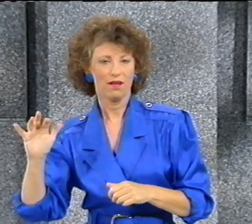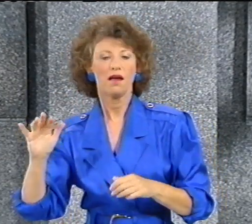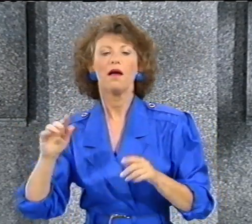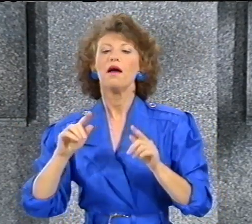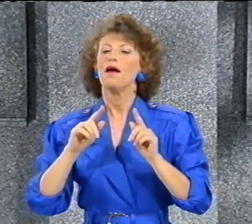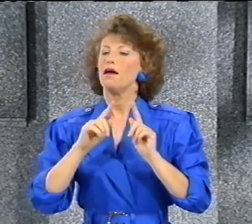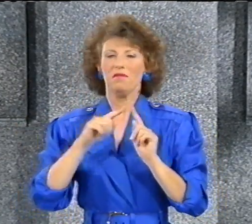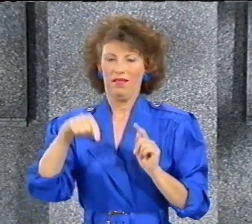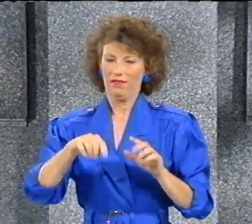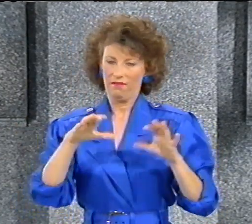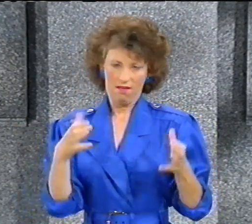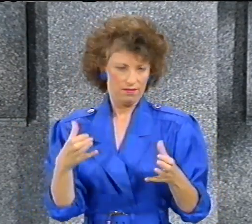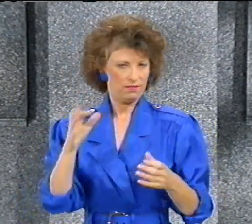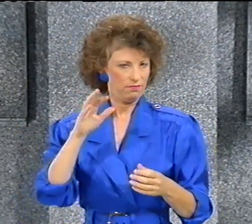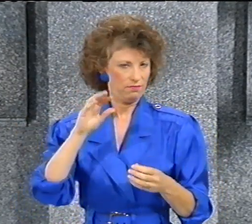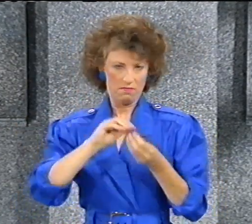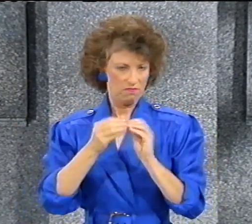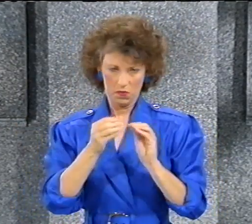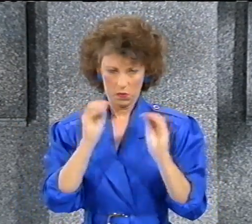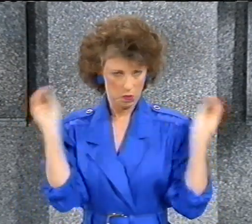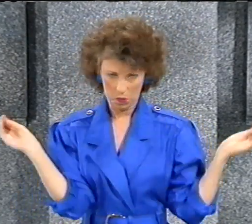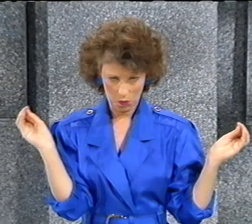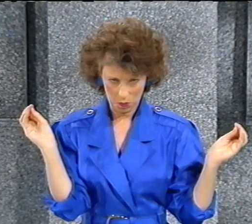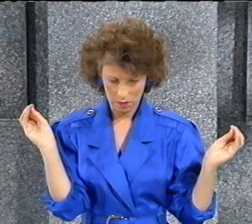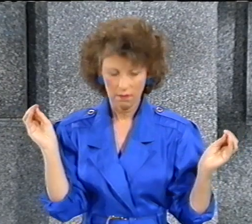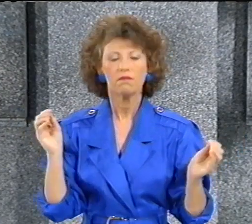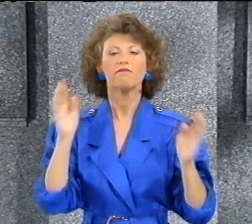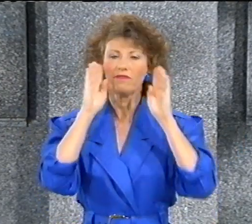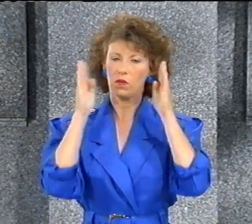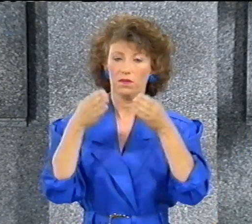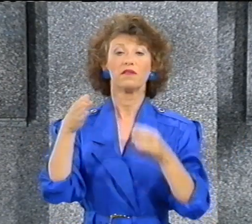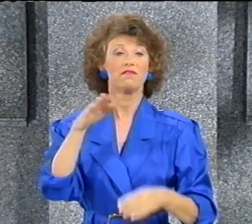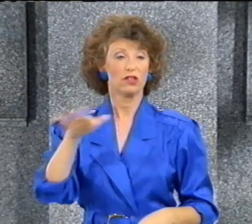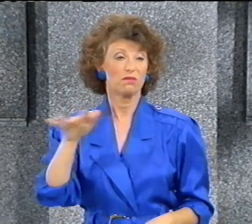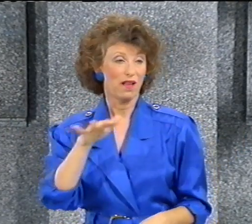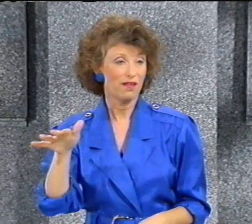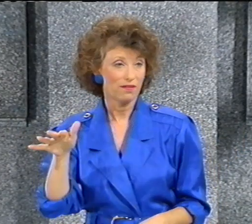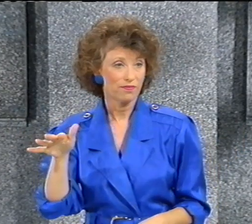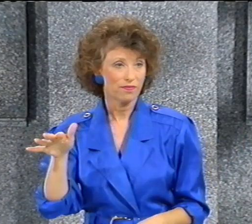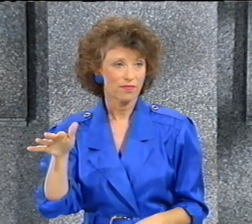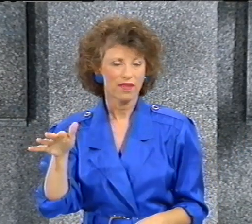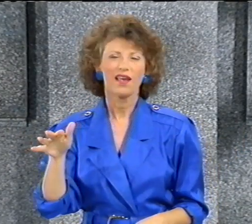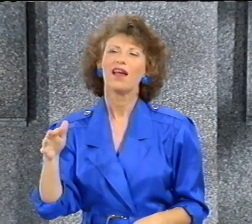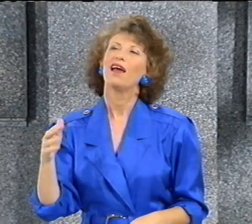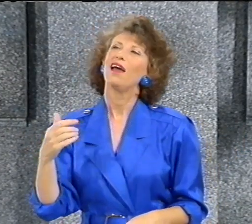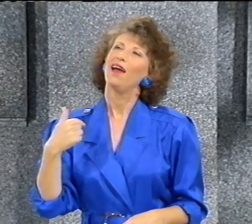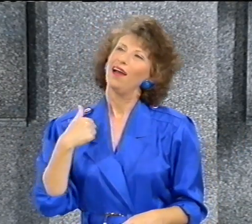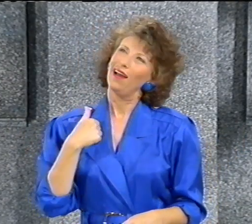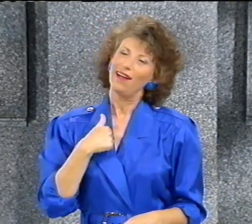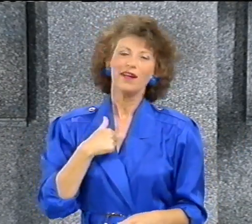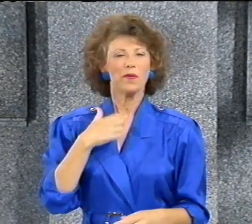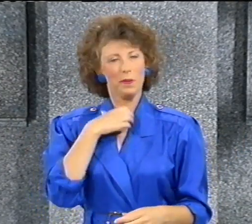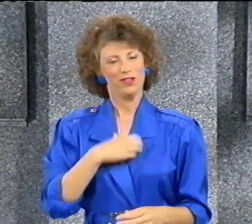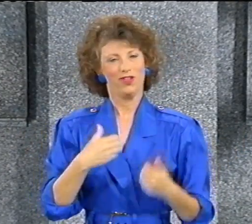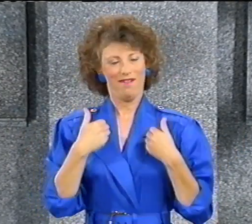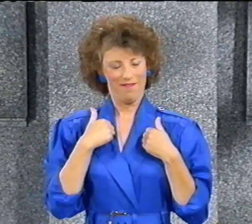frustrating because the hand shapes are quite similar to the hand shapes used in fingerspelling. But numbers will not be covered in this class.